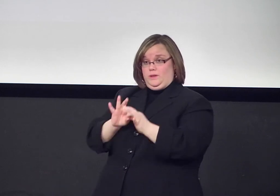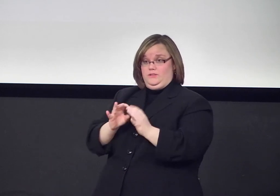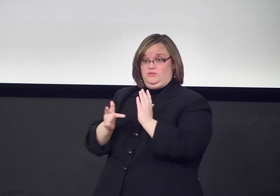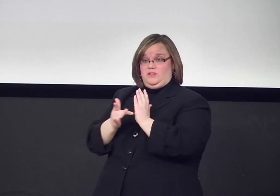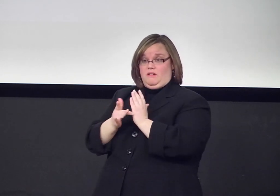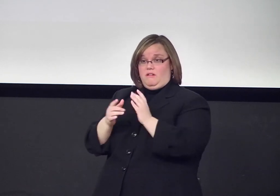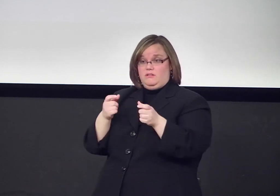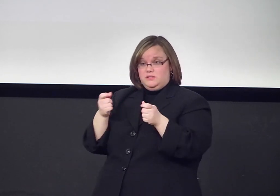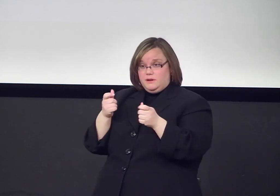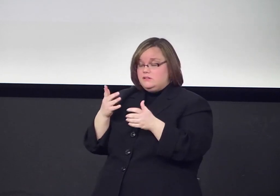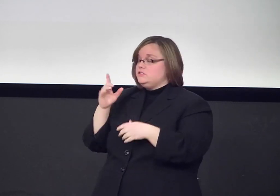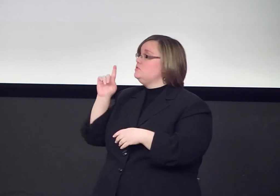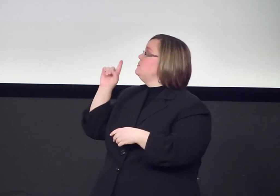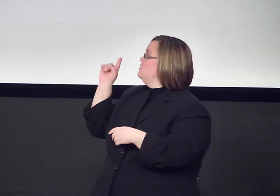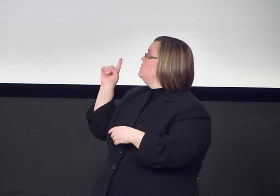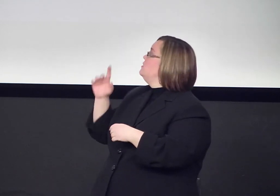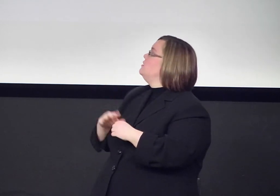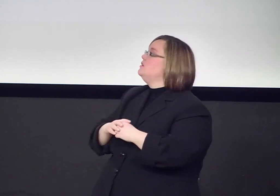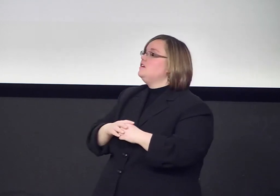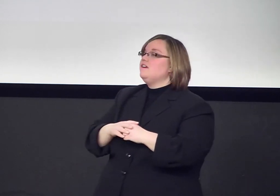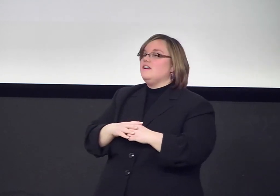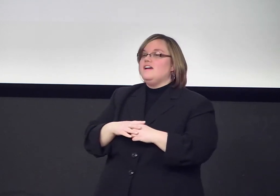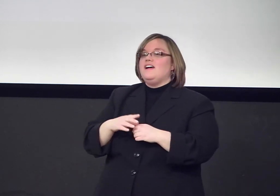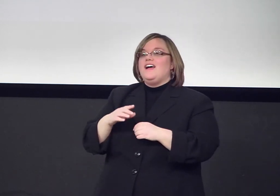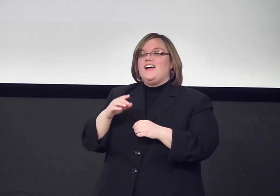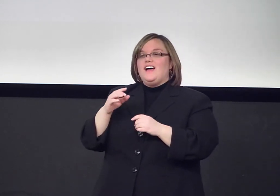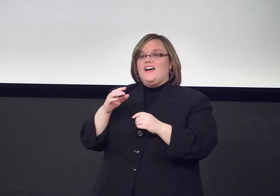So in this first example of technology management,